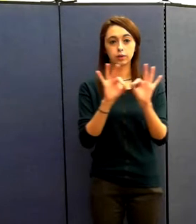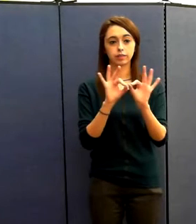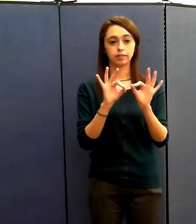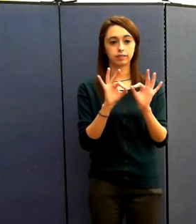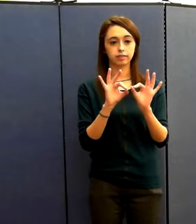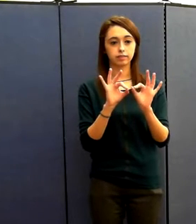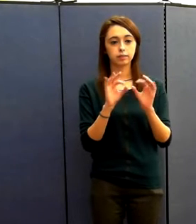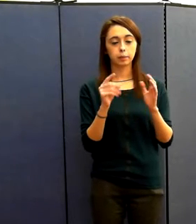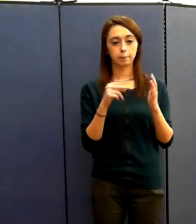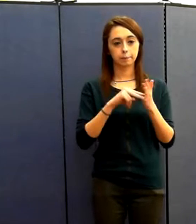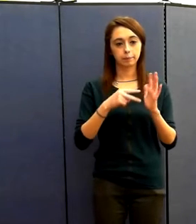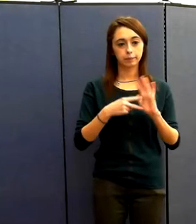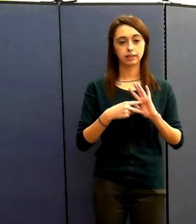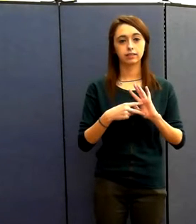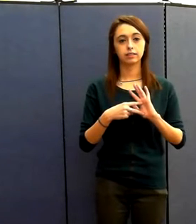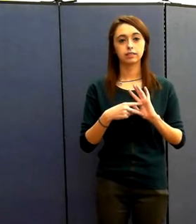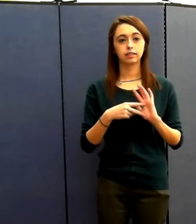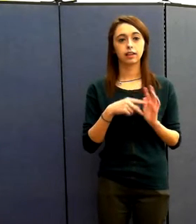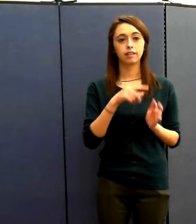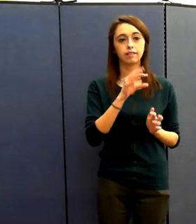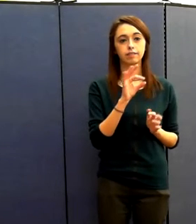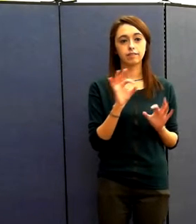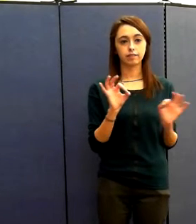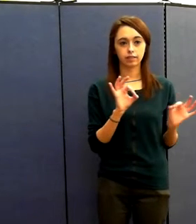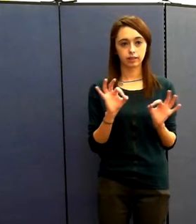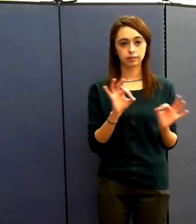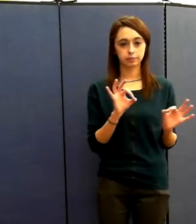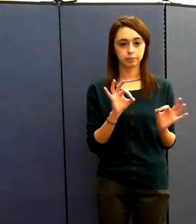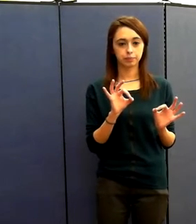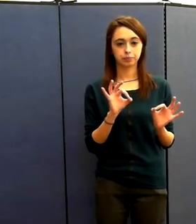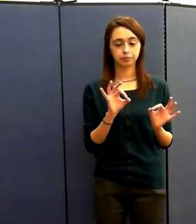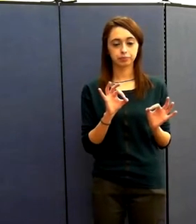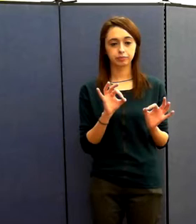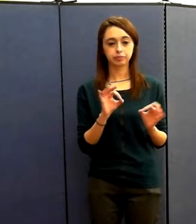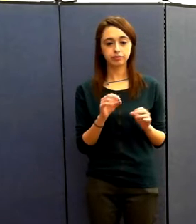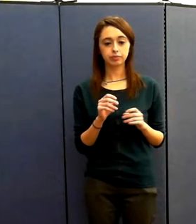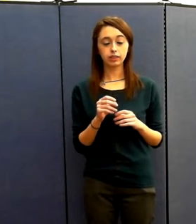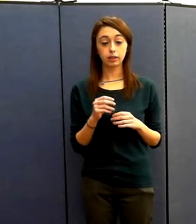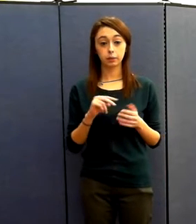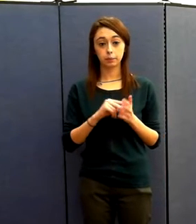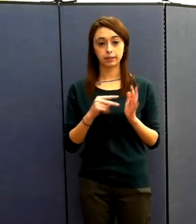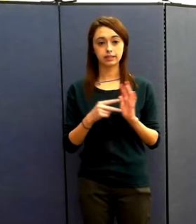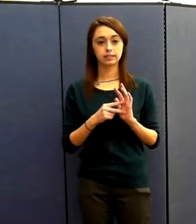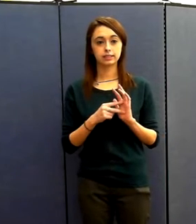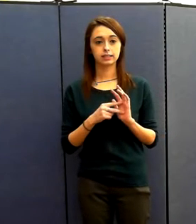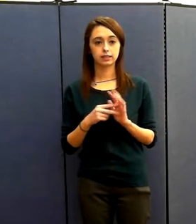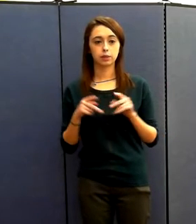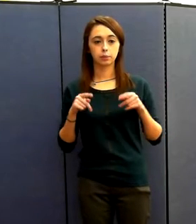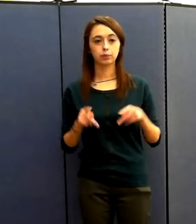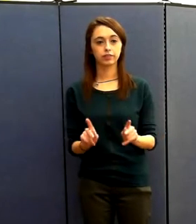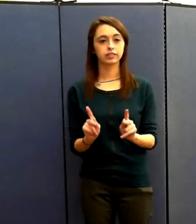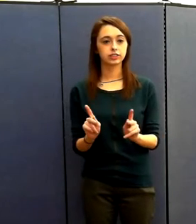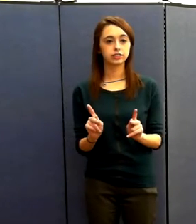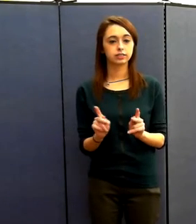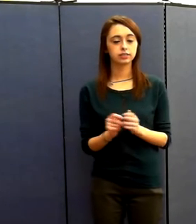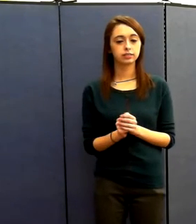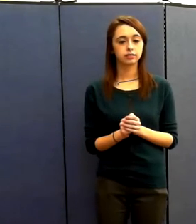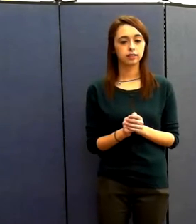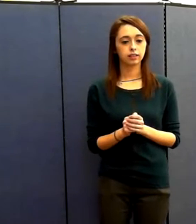identity as one that is solely privileged. Those who perform a femme identity are subjected